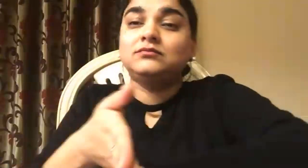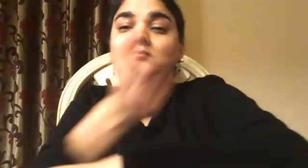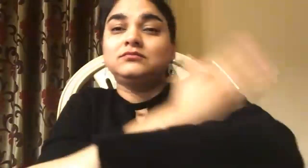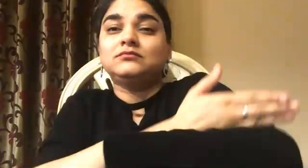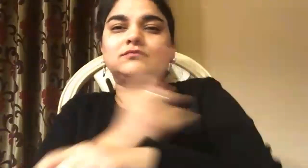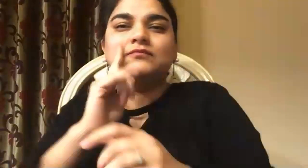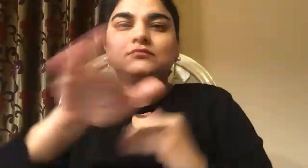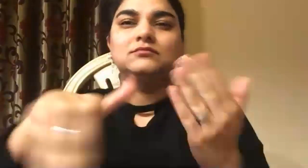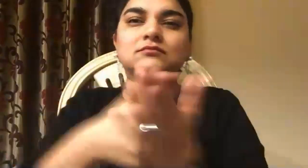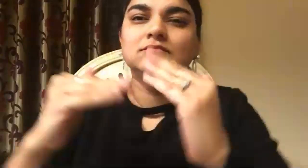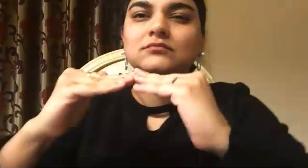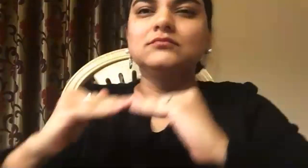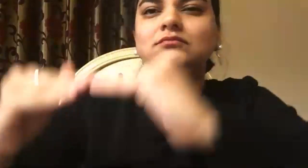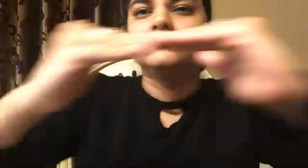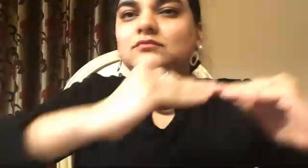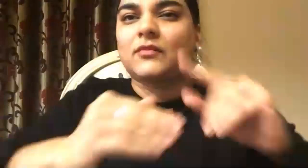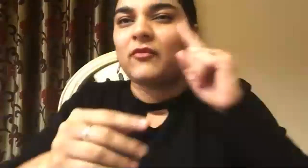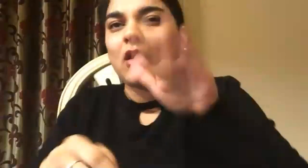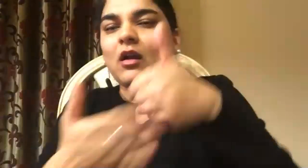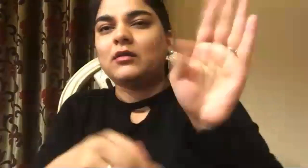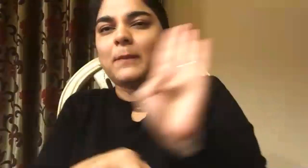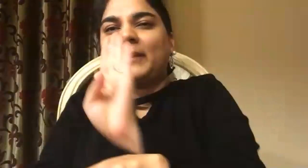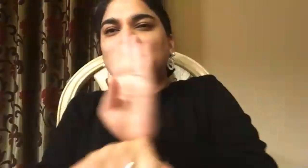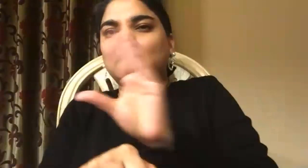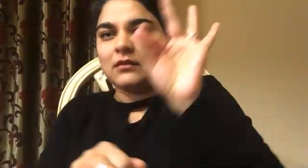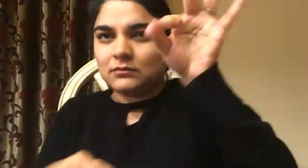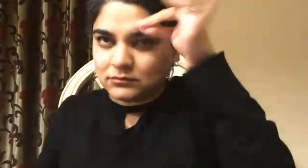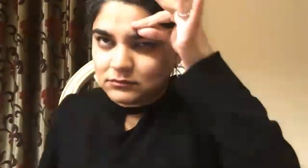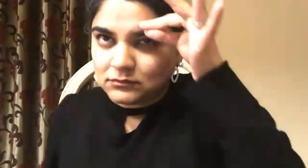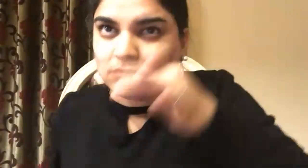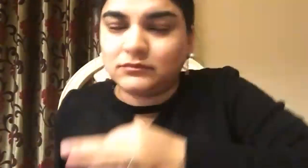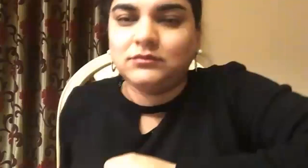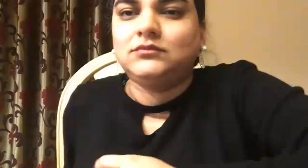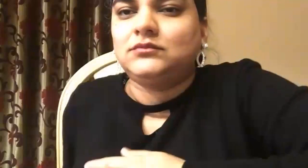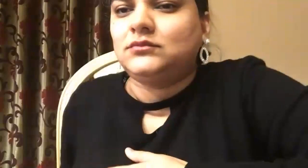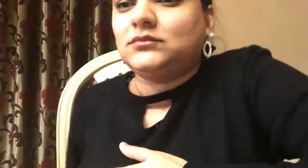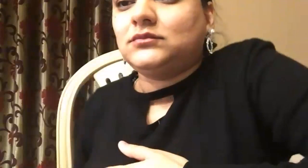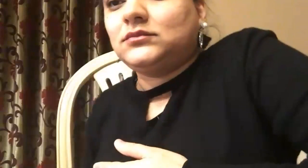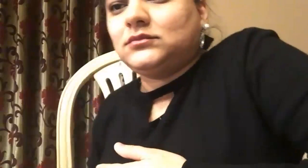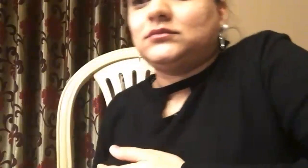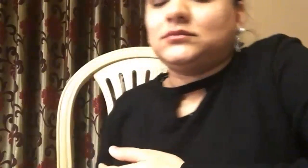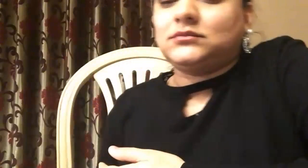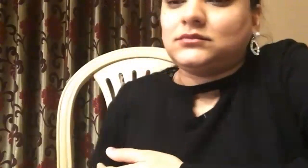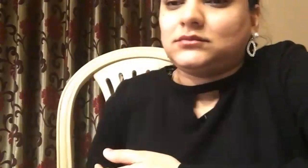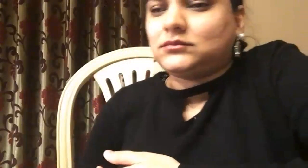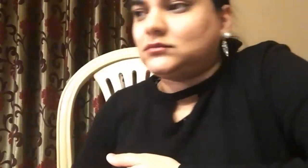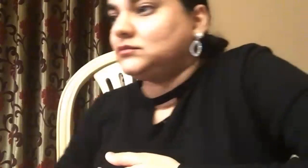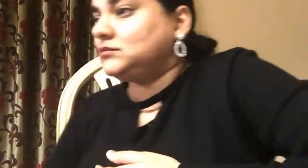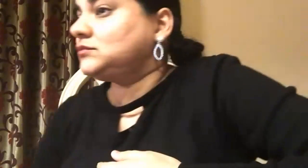do that, the more of a benefit future generations are going to see, and that's when we can see more equality for everyone.